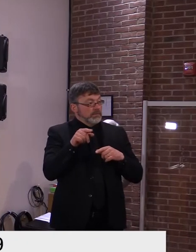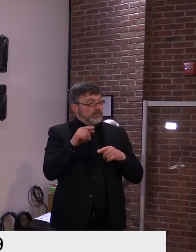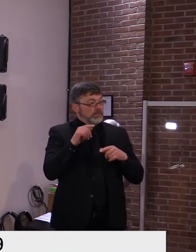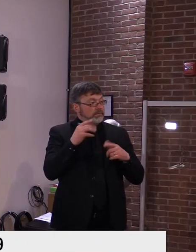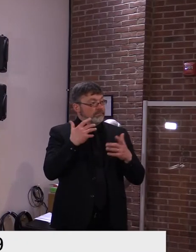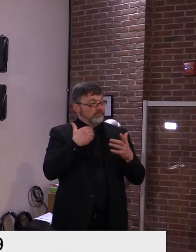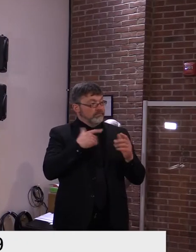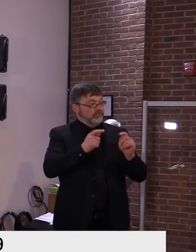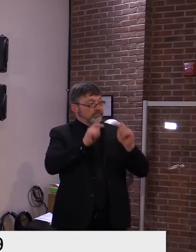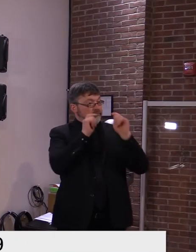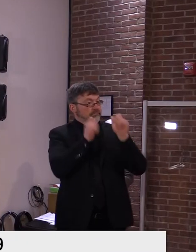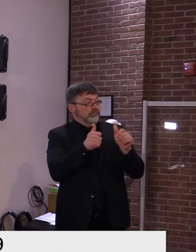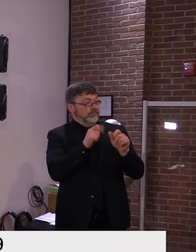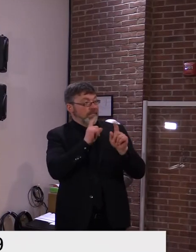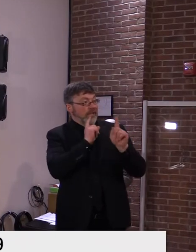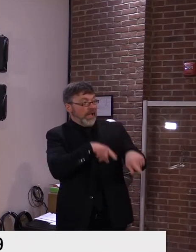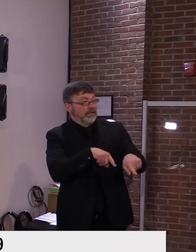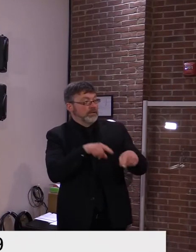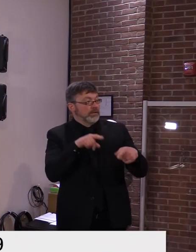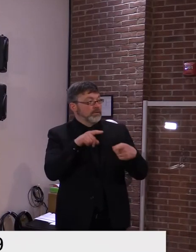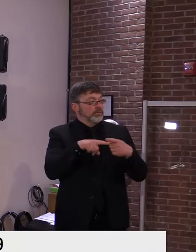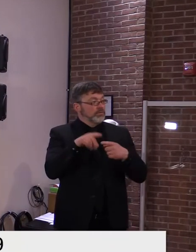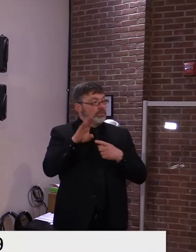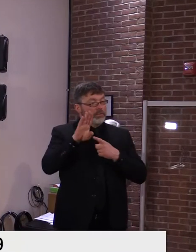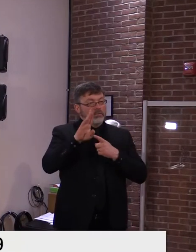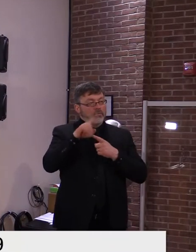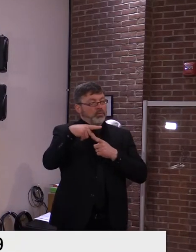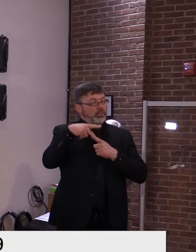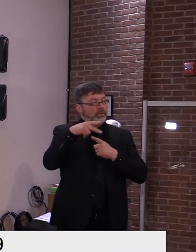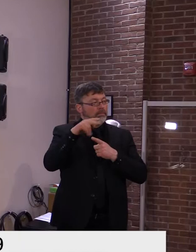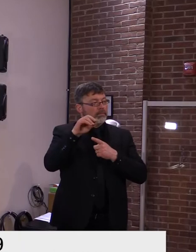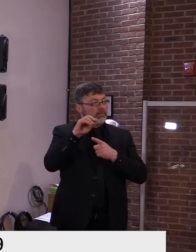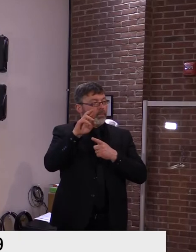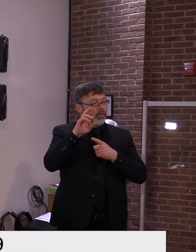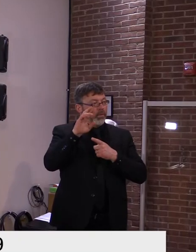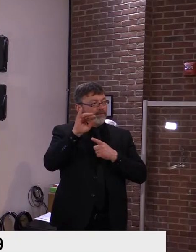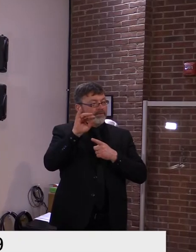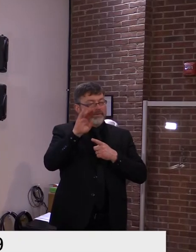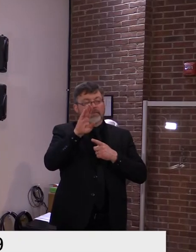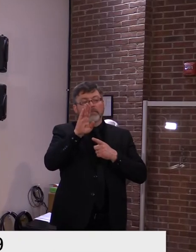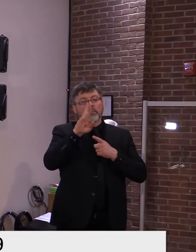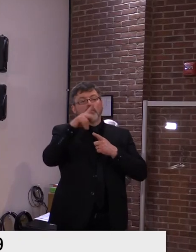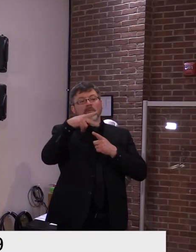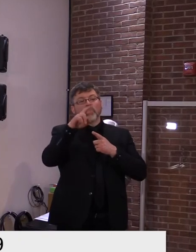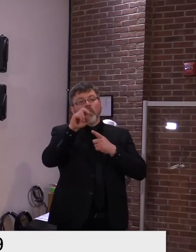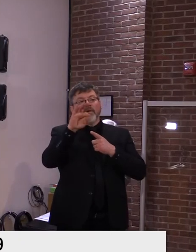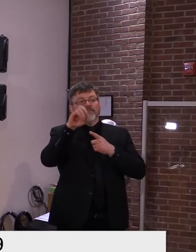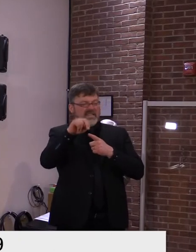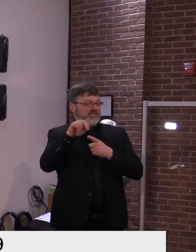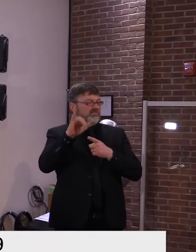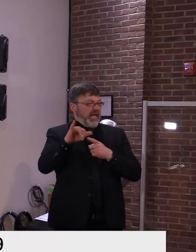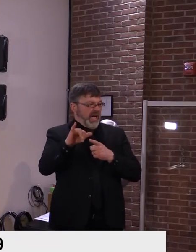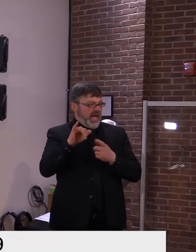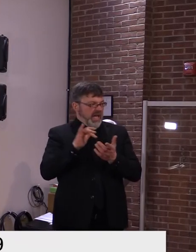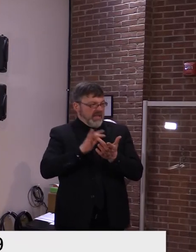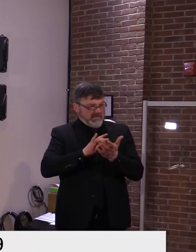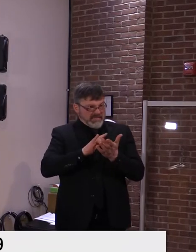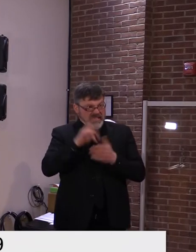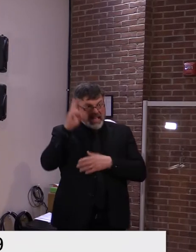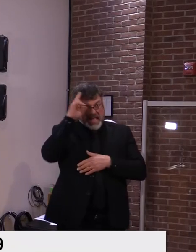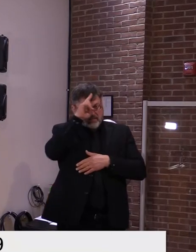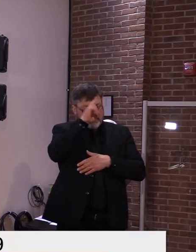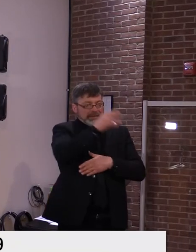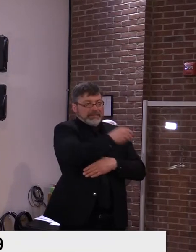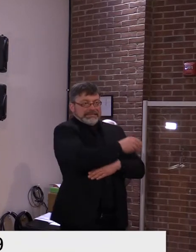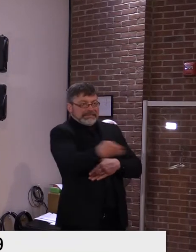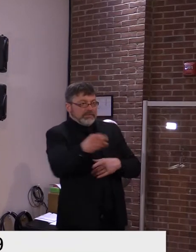in emergency room settings, in hospital settings, and in syringe service programs has only increased